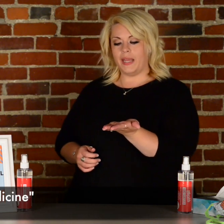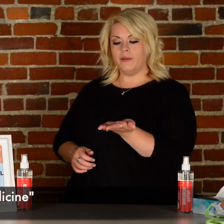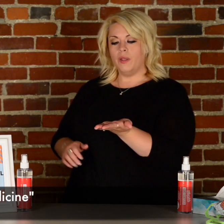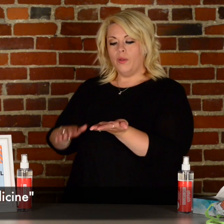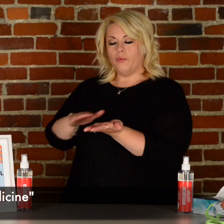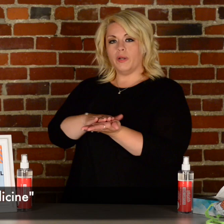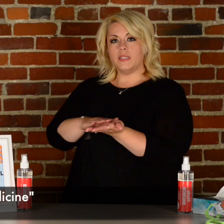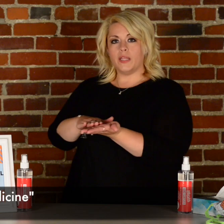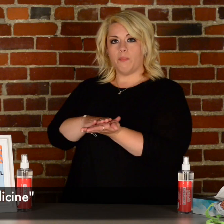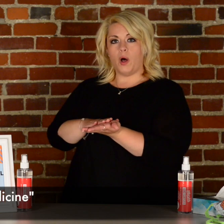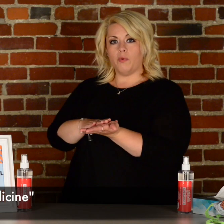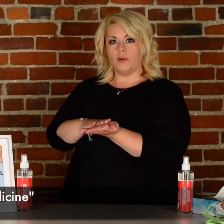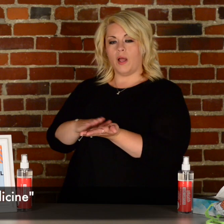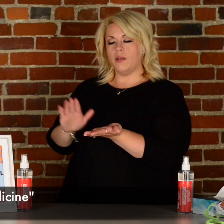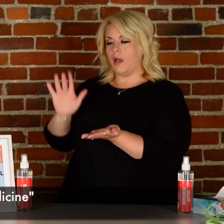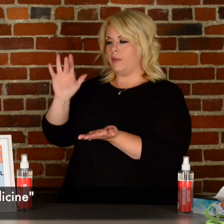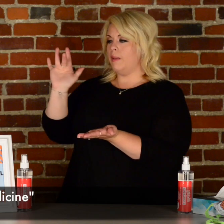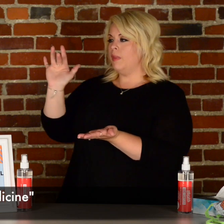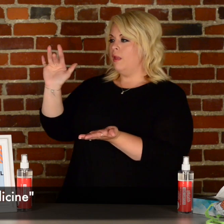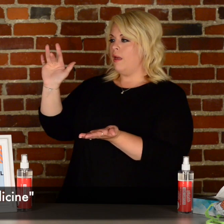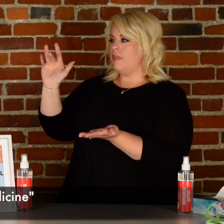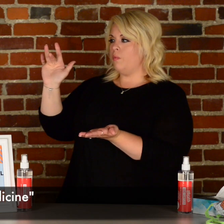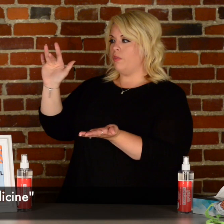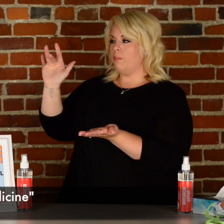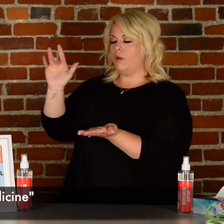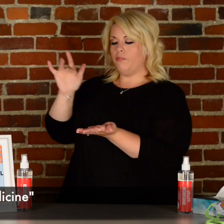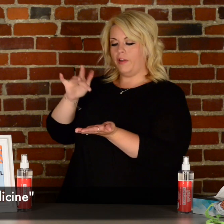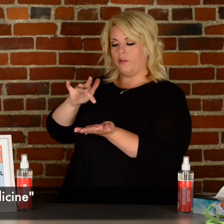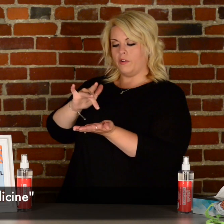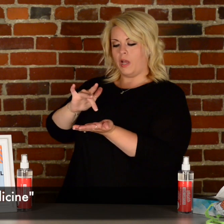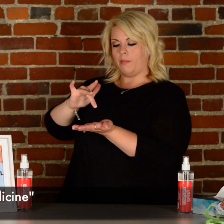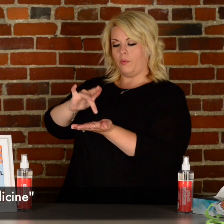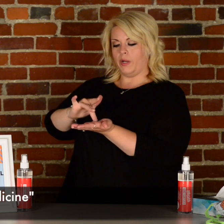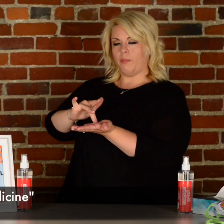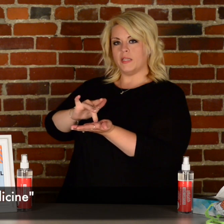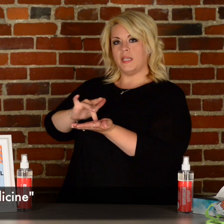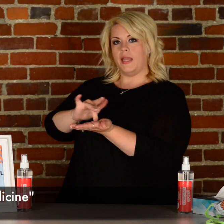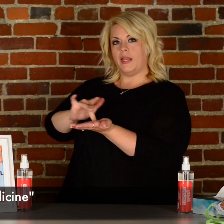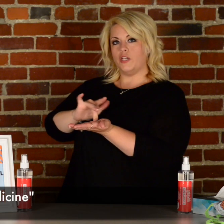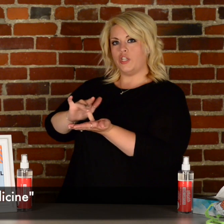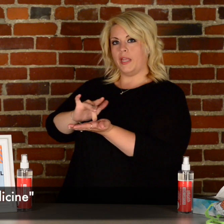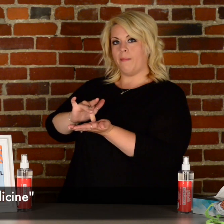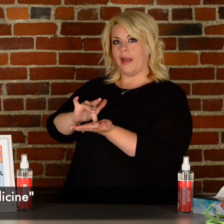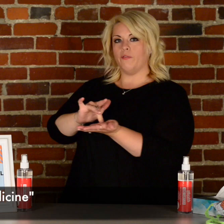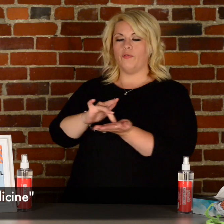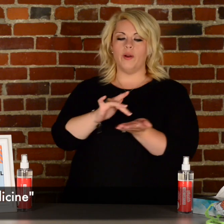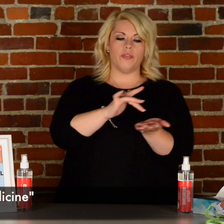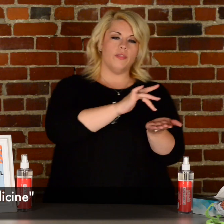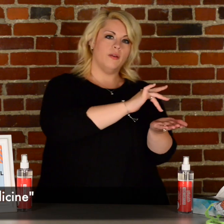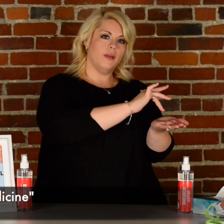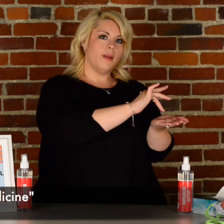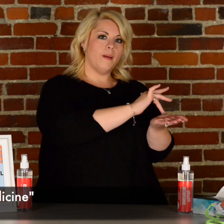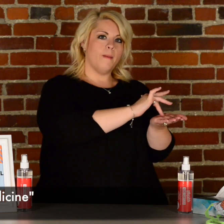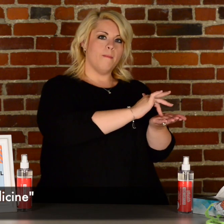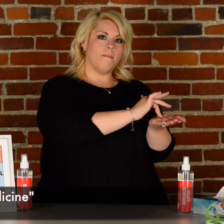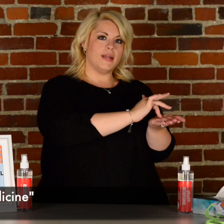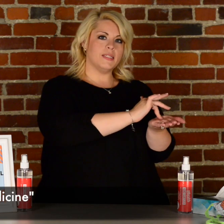medicine, we're going to take the palm of our non-dominant, and then with our middle finger of our dominant, we're going to press it in and shake it back and forth.